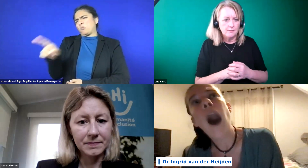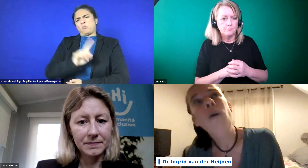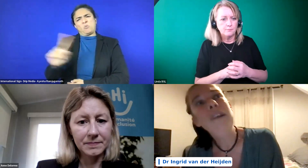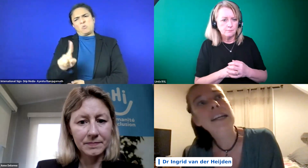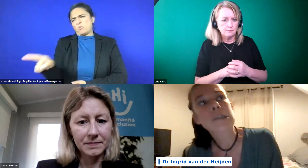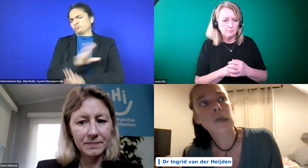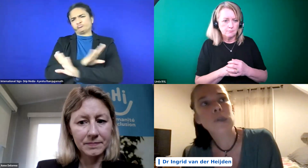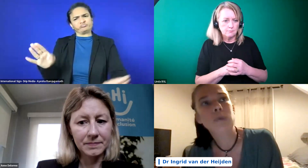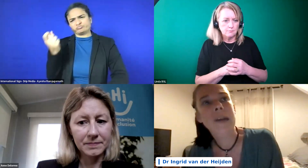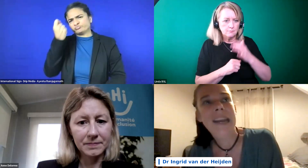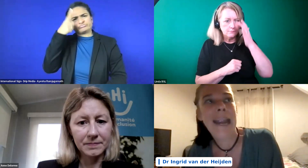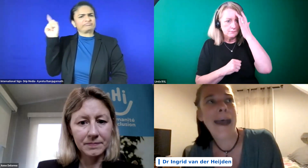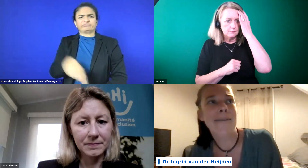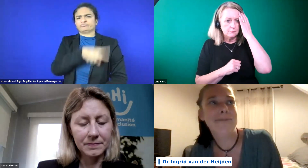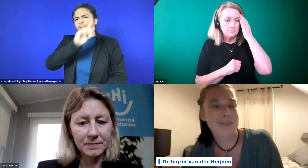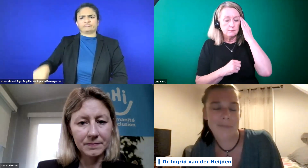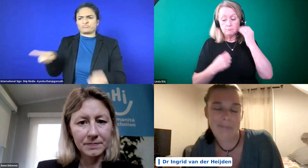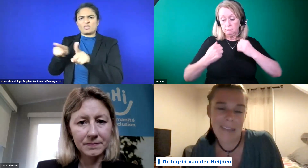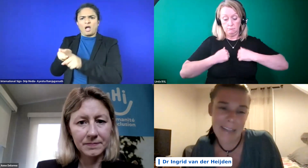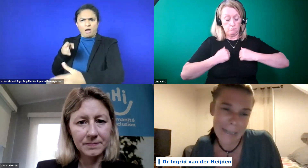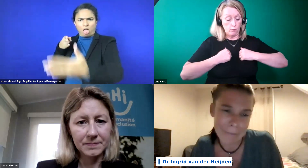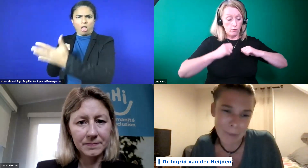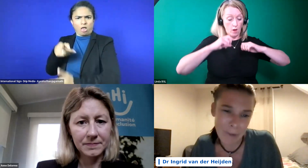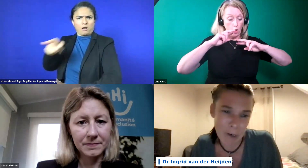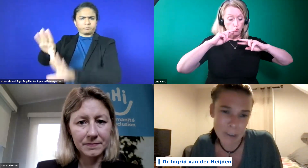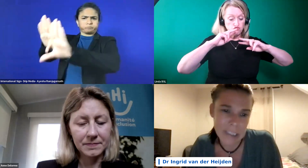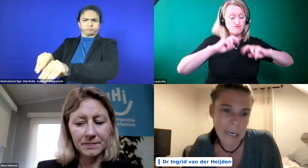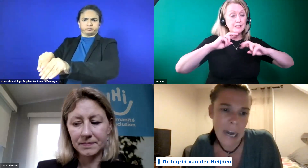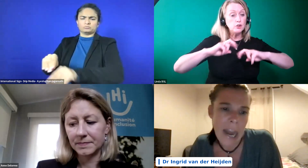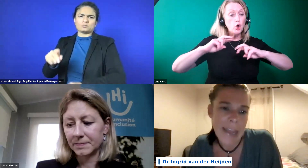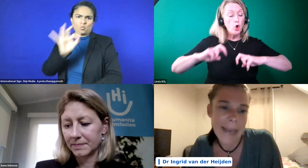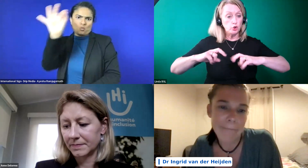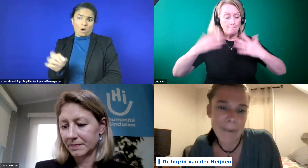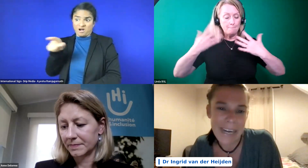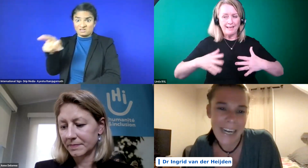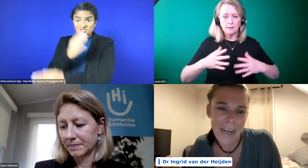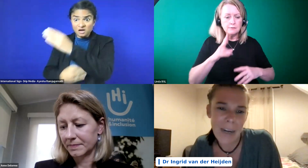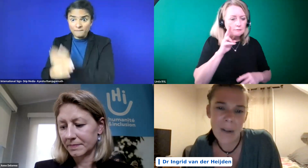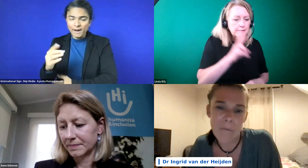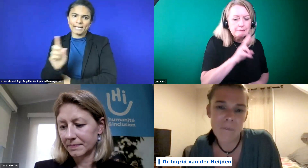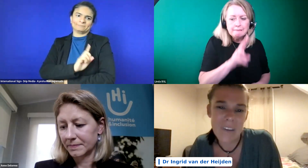For our research, we have come across that